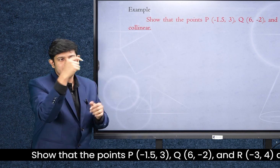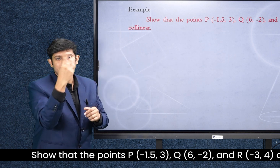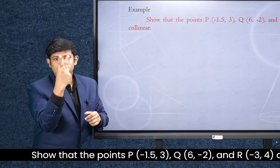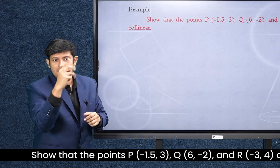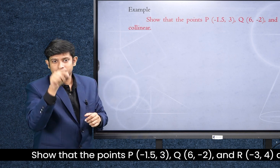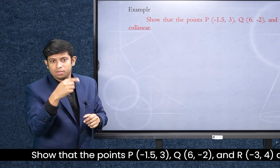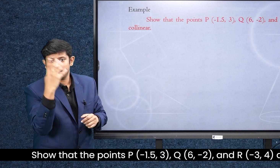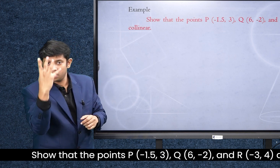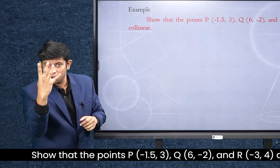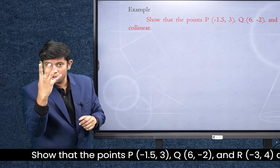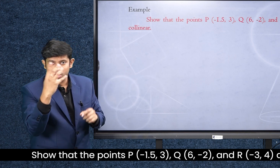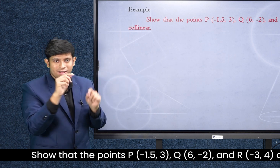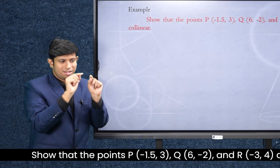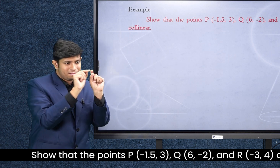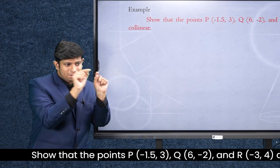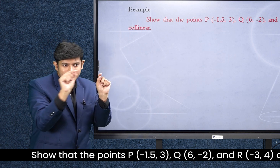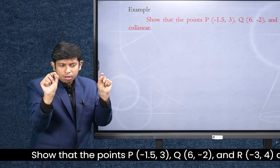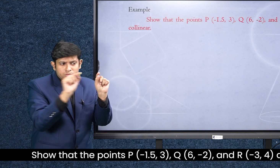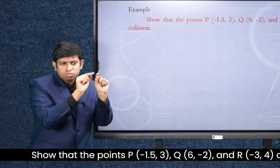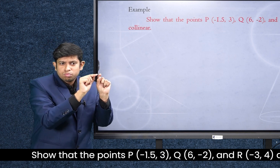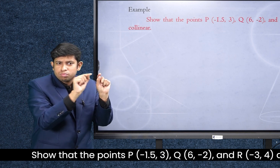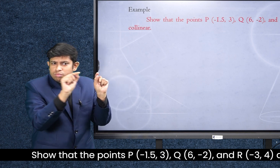R minus 3 comma 4 are collinear.